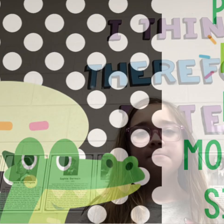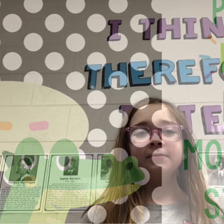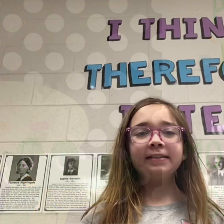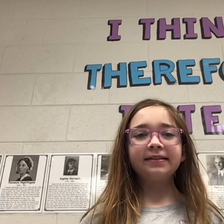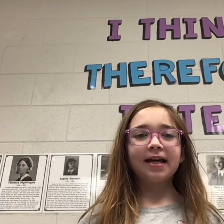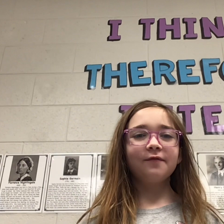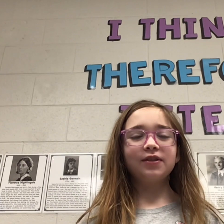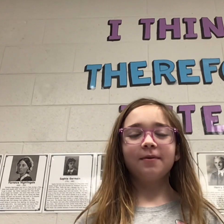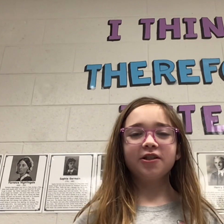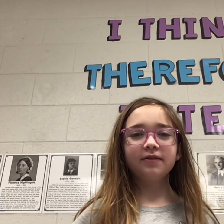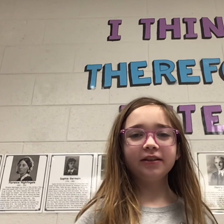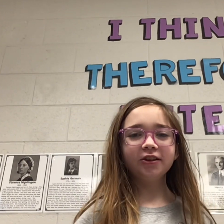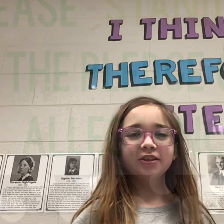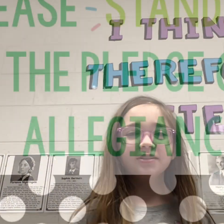Please stand for the Pledge of Allegiance.